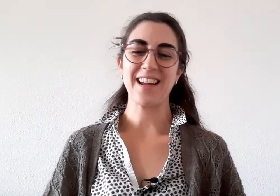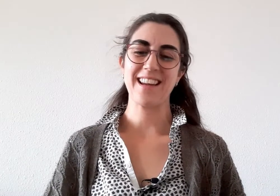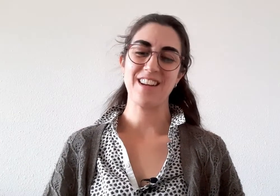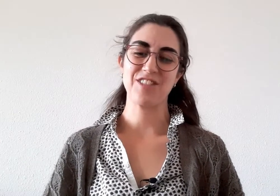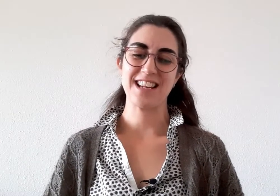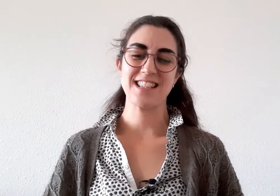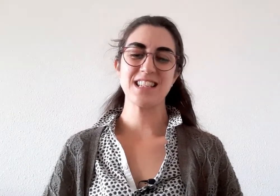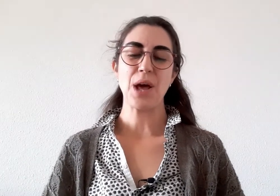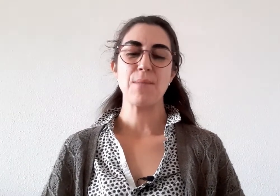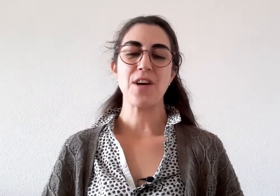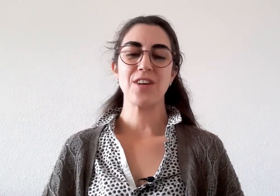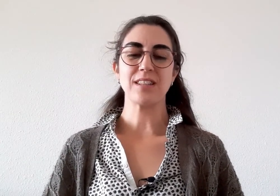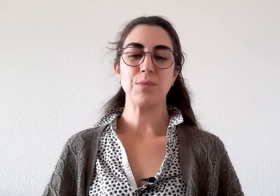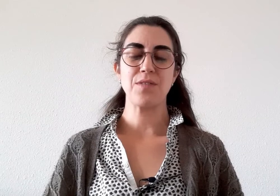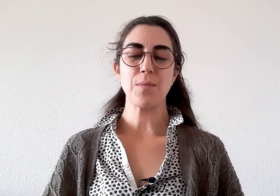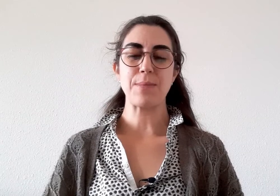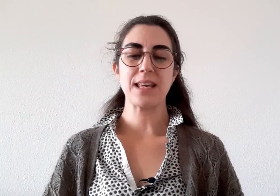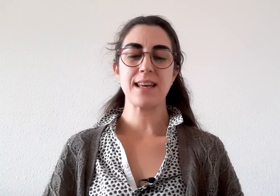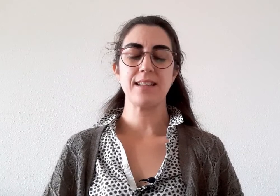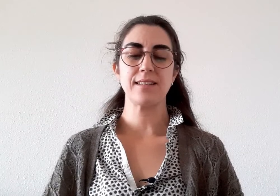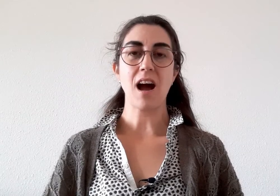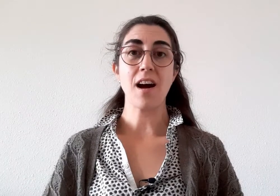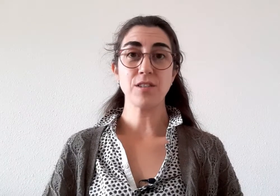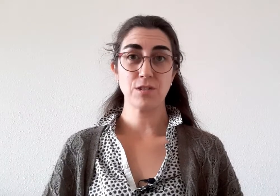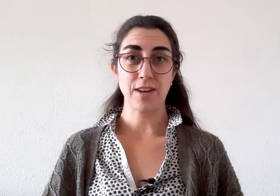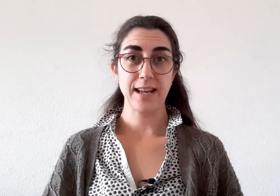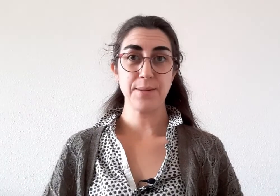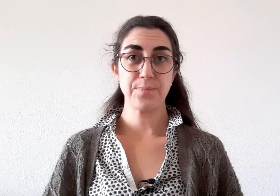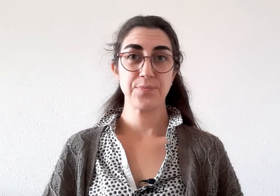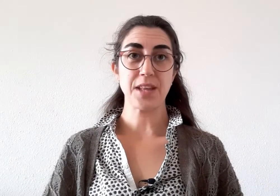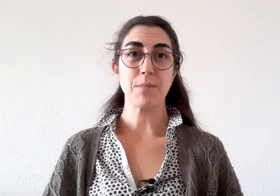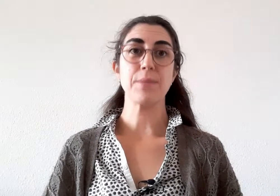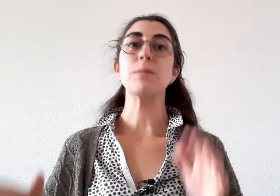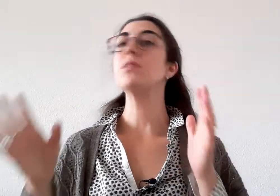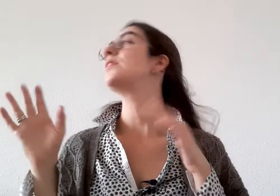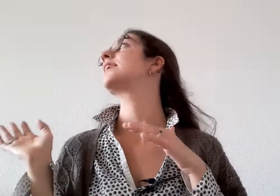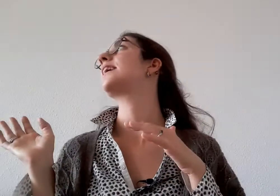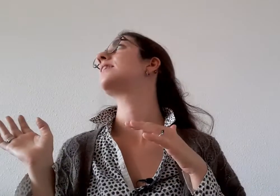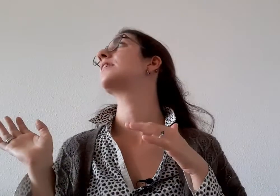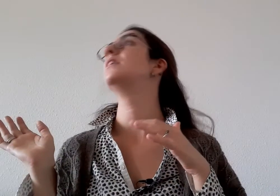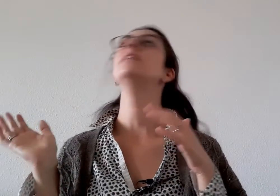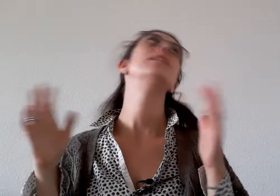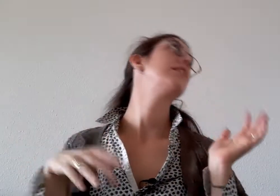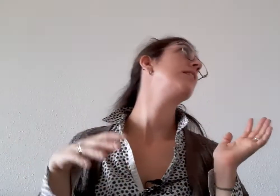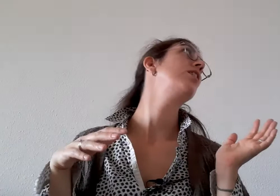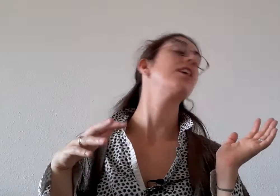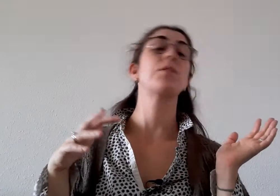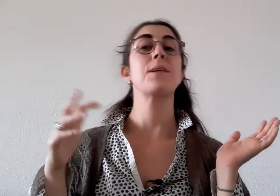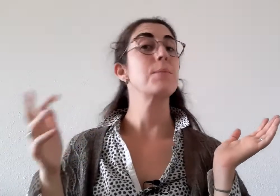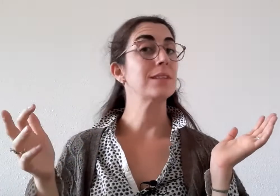have created. But for example, if your baby is hungry, they might be moving their head, looking for where the milk is